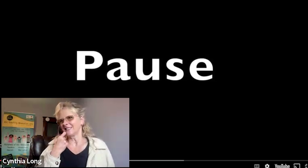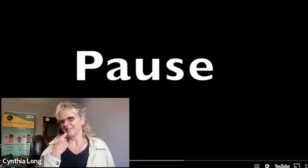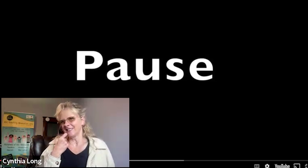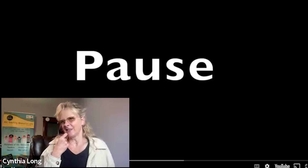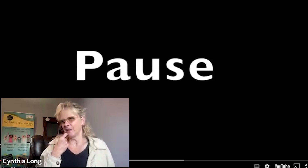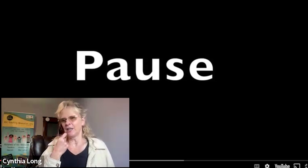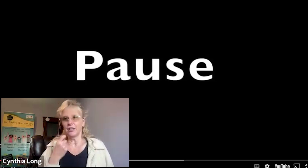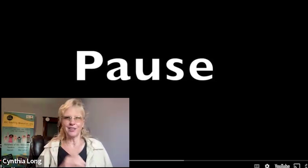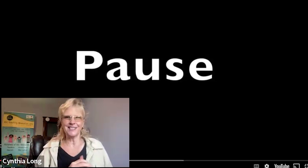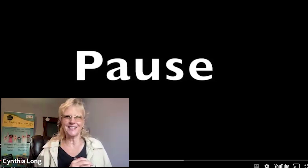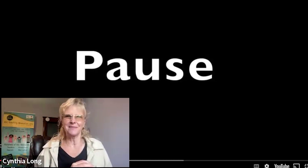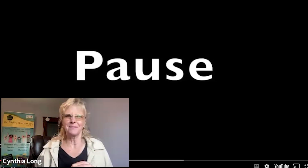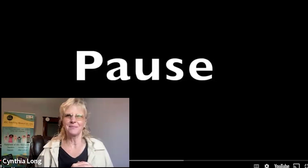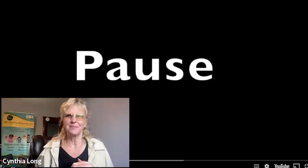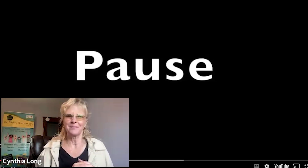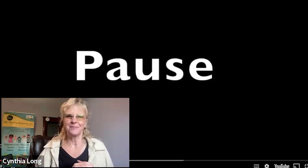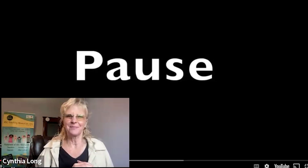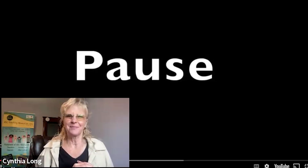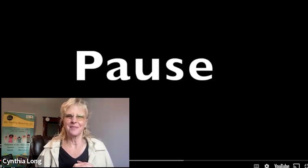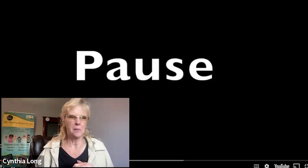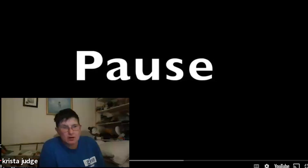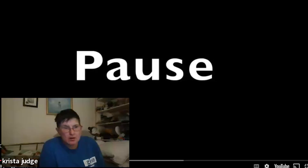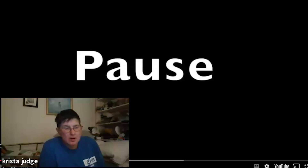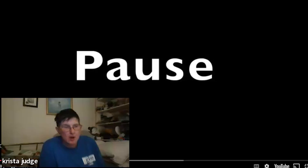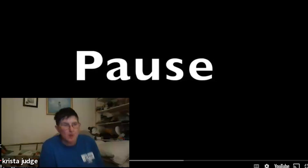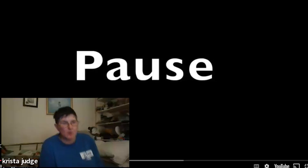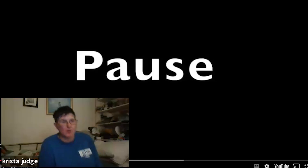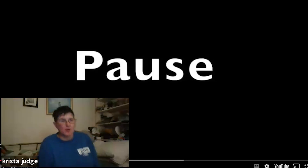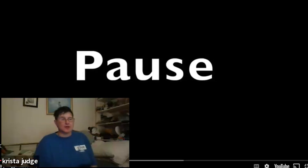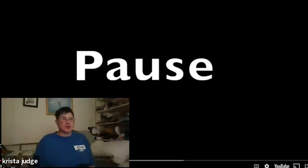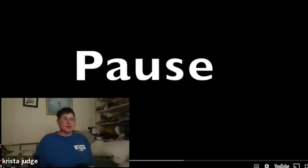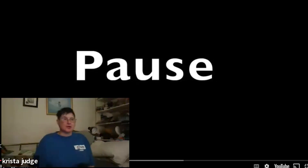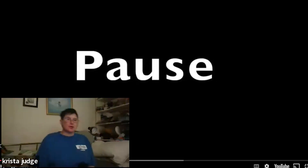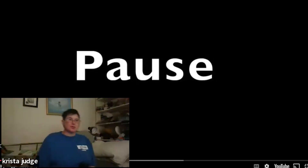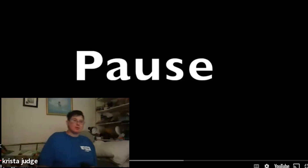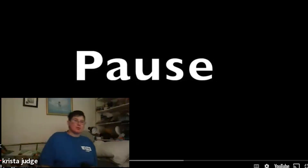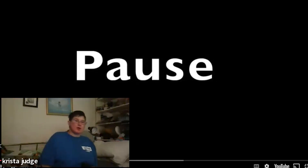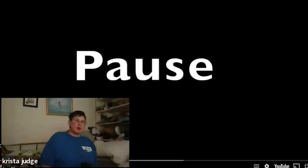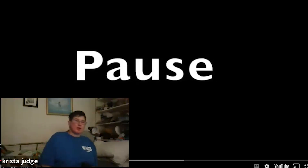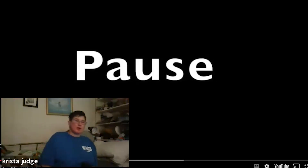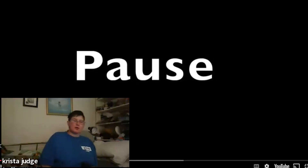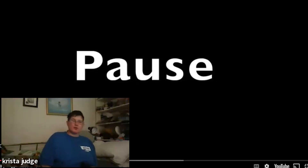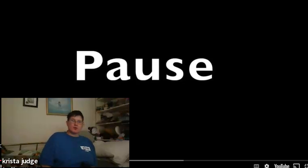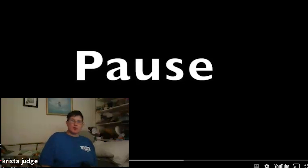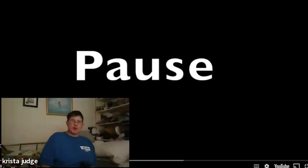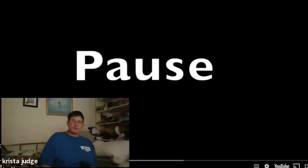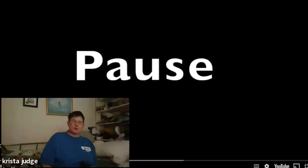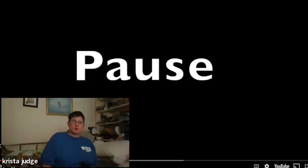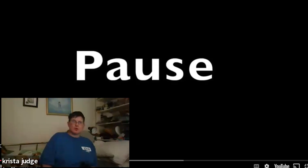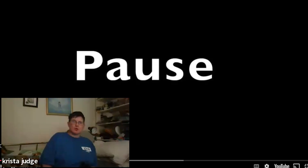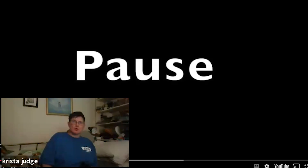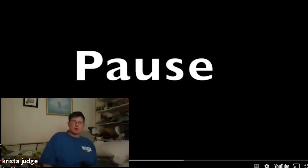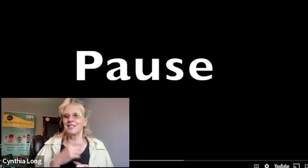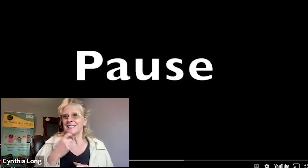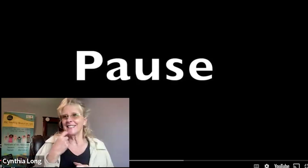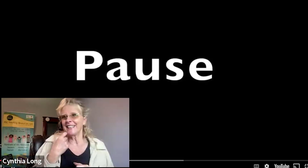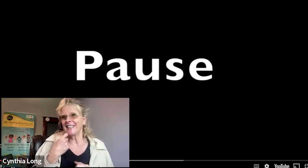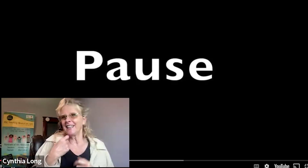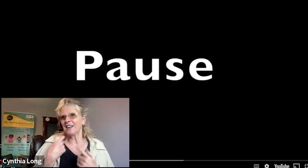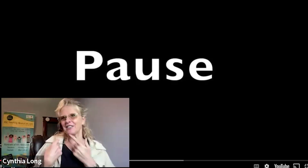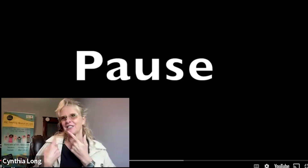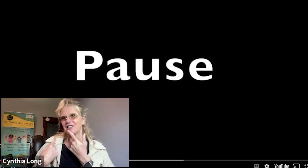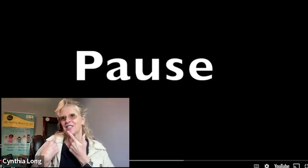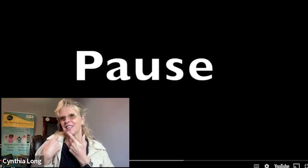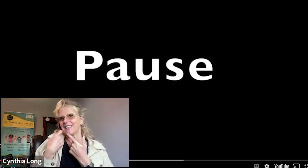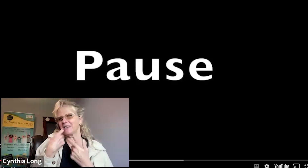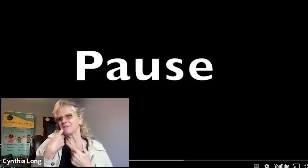Did this. What do you notice? Oh, she's leaning to the left. She's